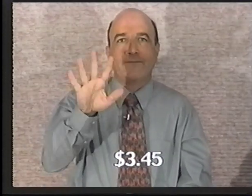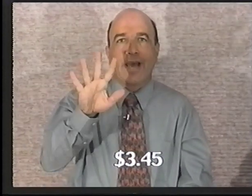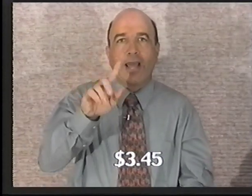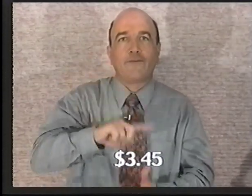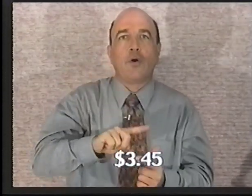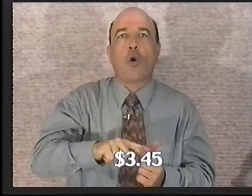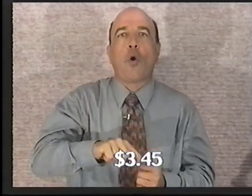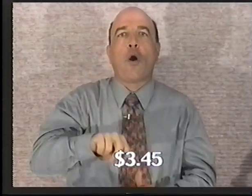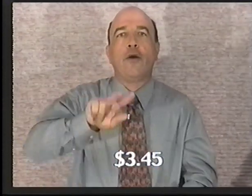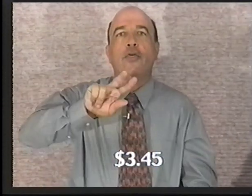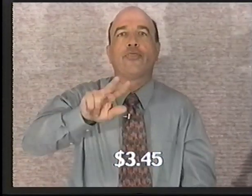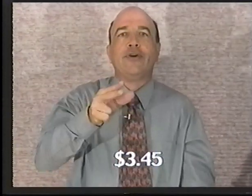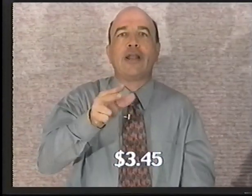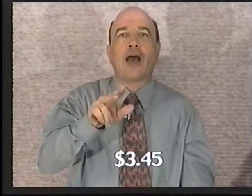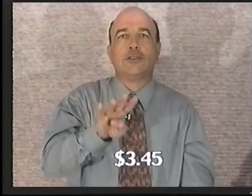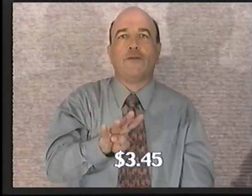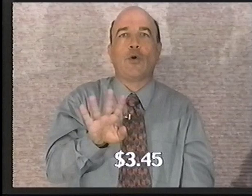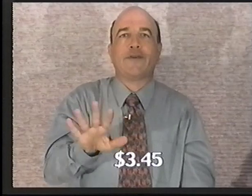$3.45 or $3.45.